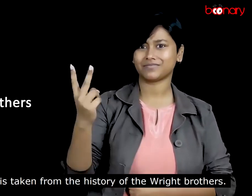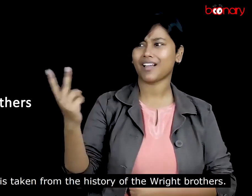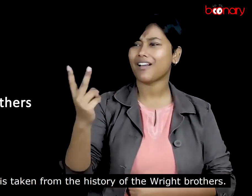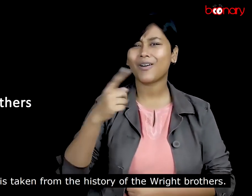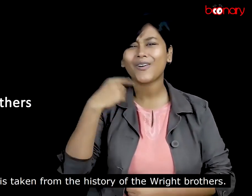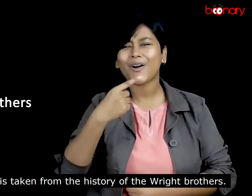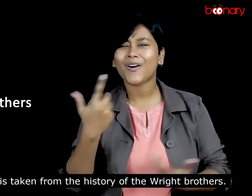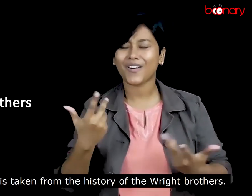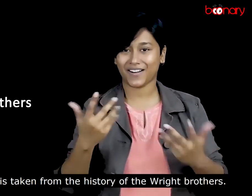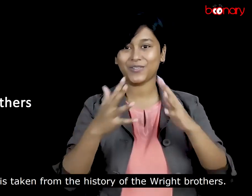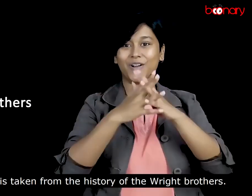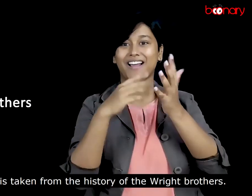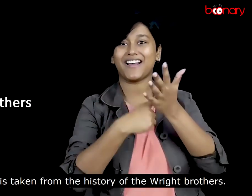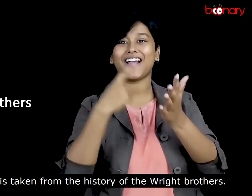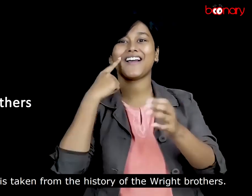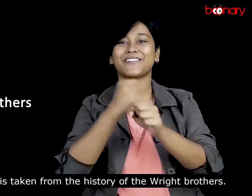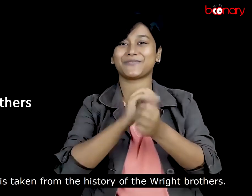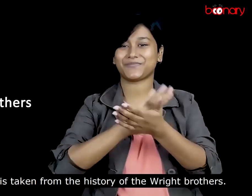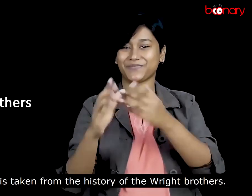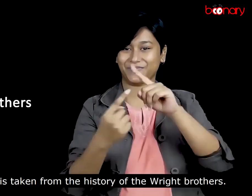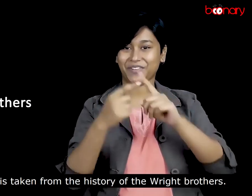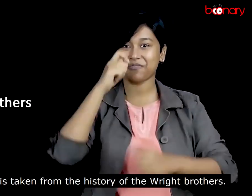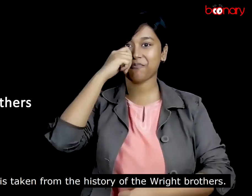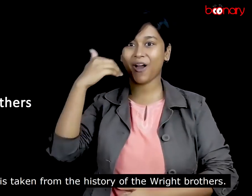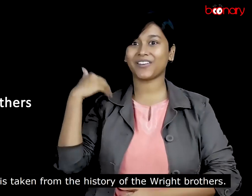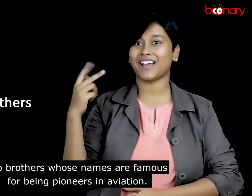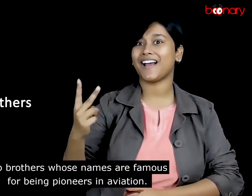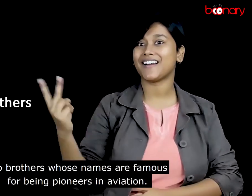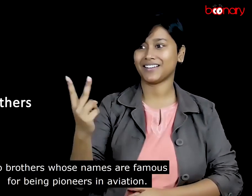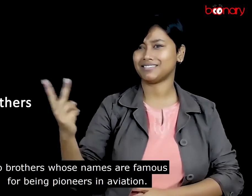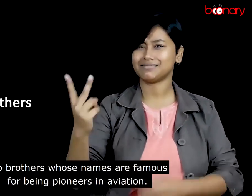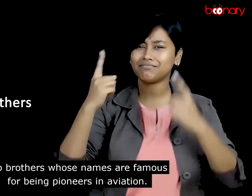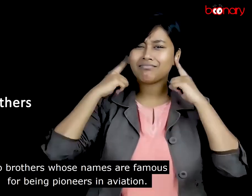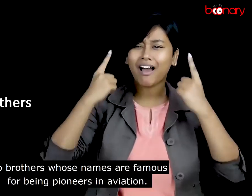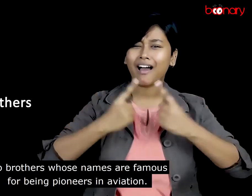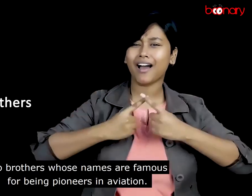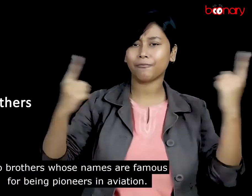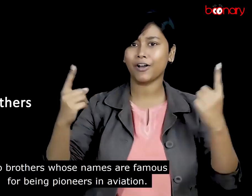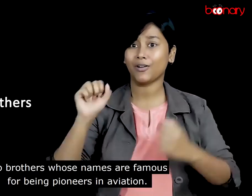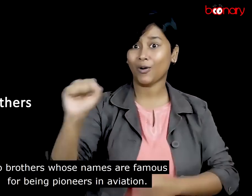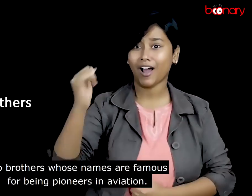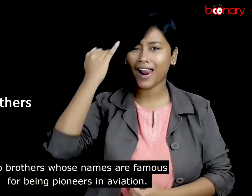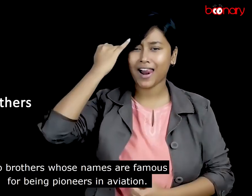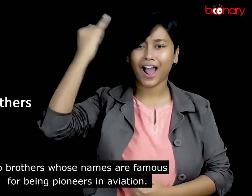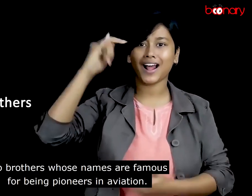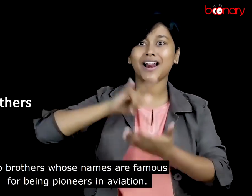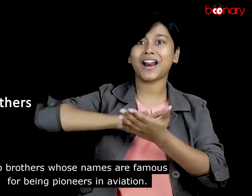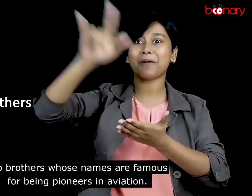the Wright brothers. Two brothers whose names are famous for being pioneers in